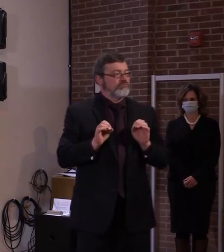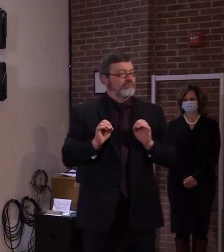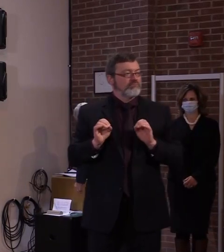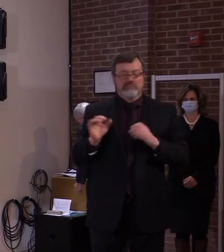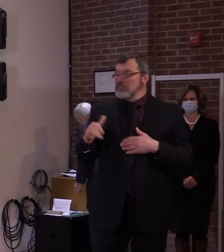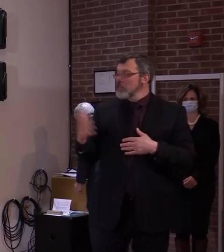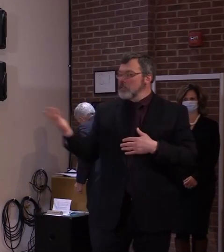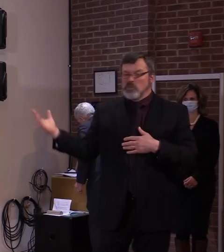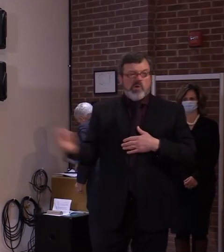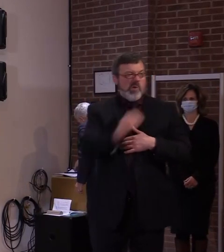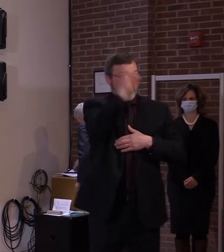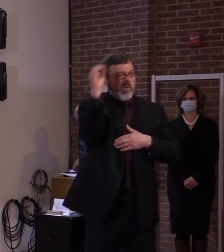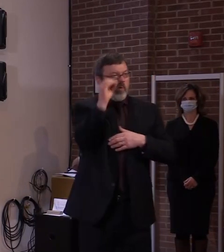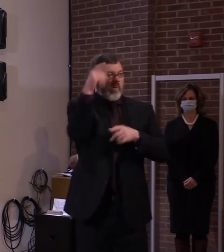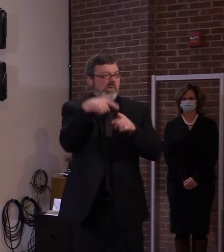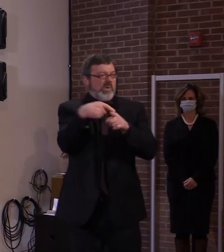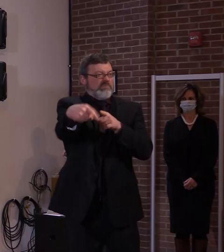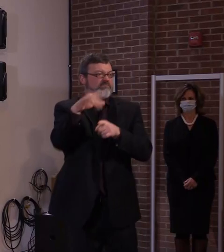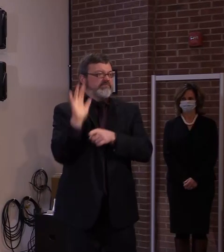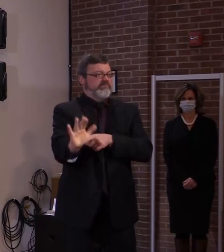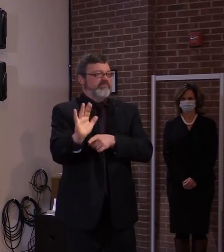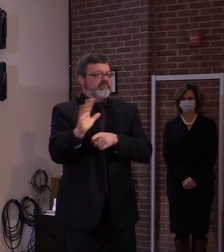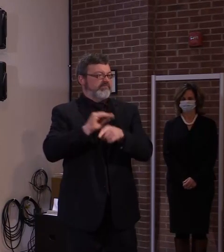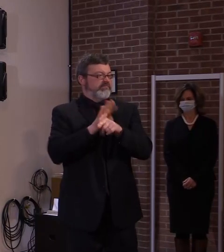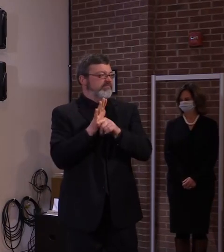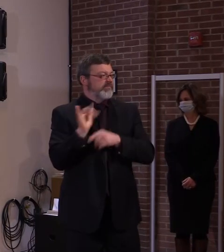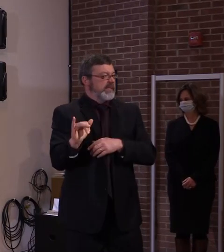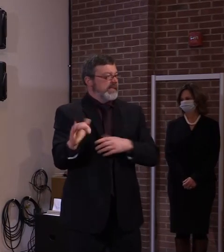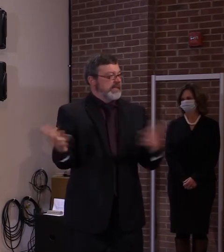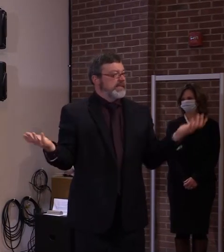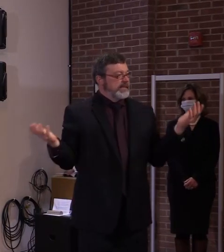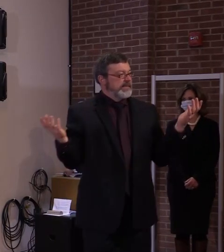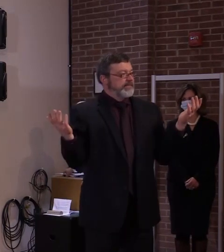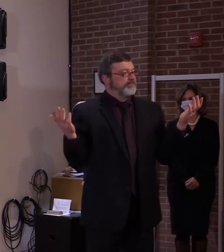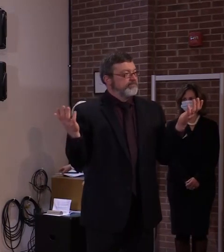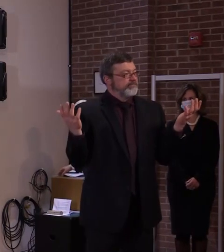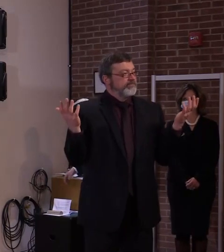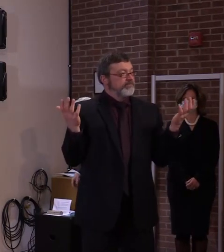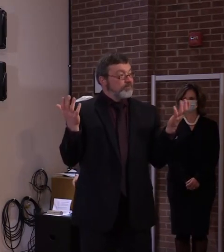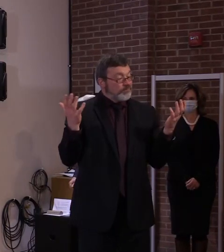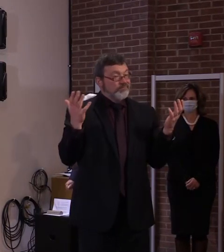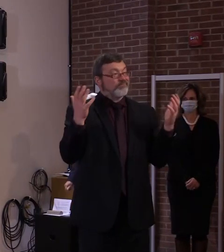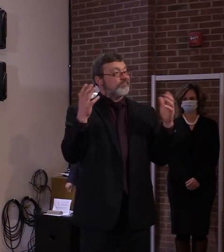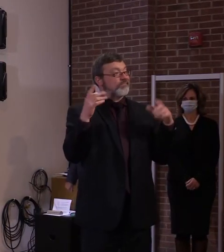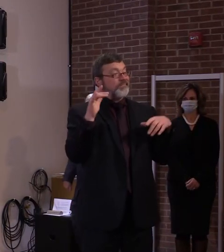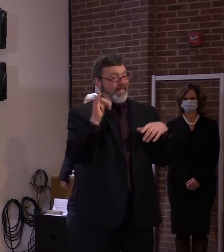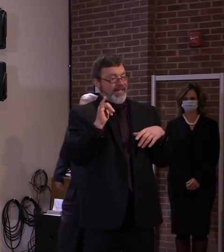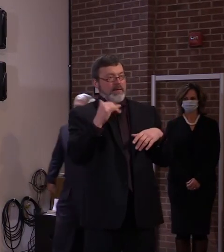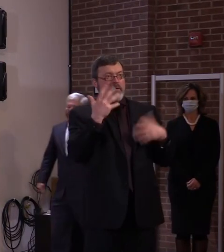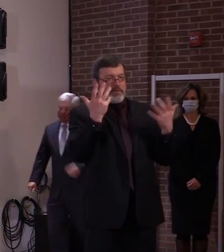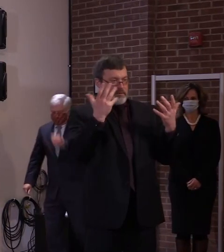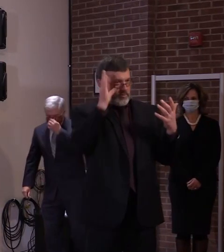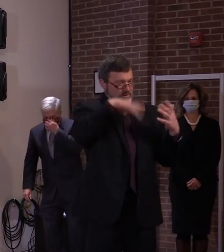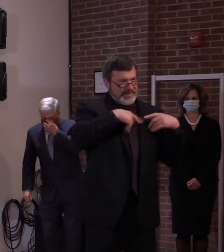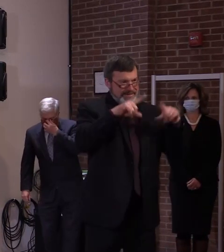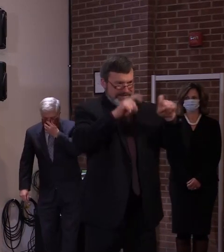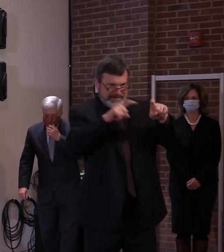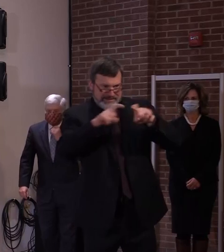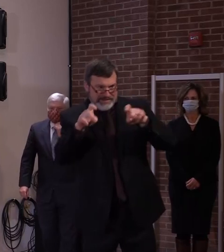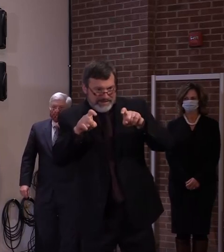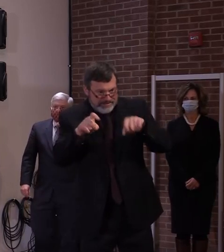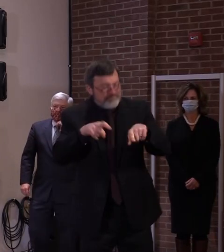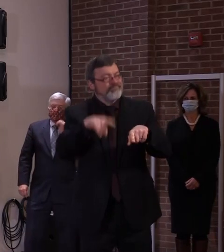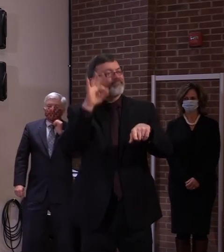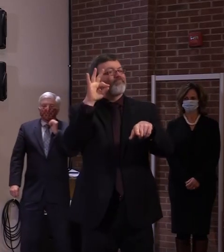In addition, we now have three cases confirmed by sequencing, and others likely to be confirmed very shortly